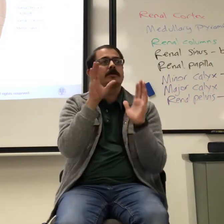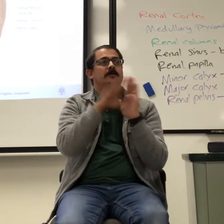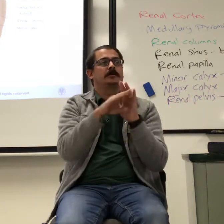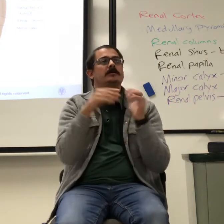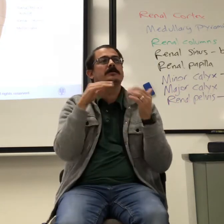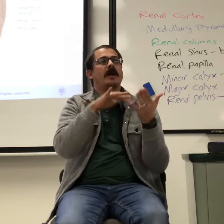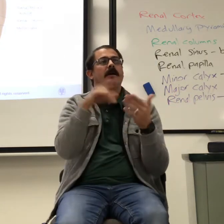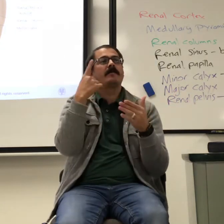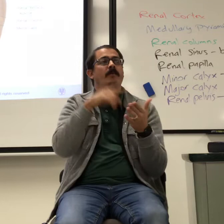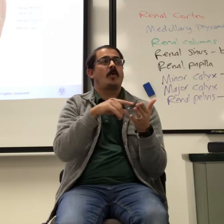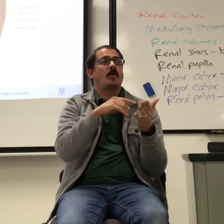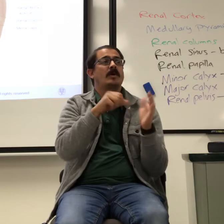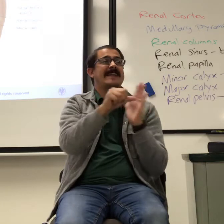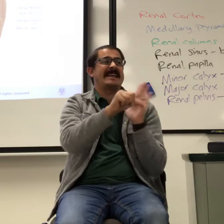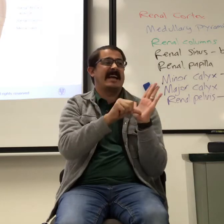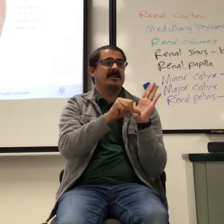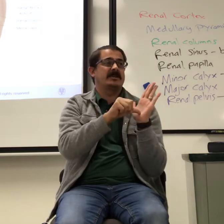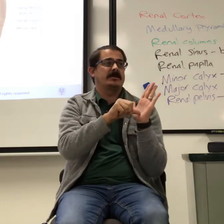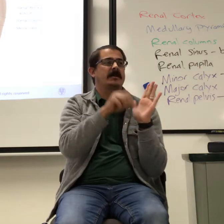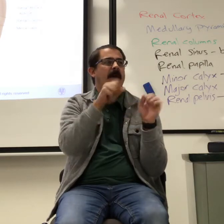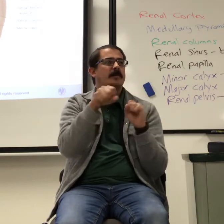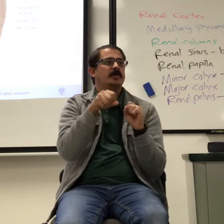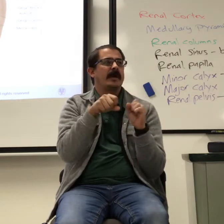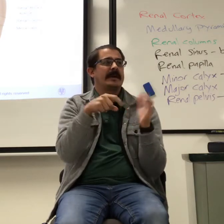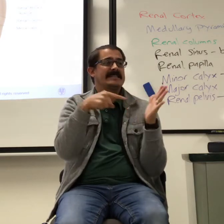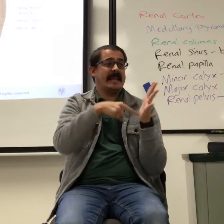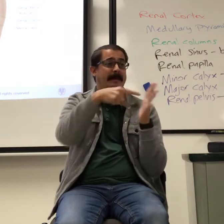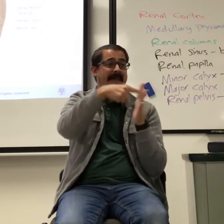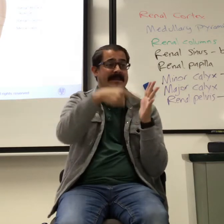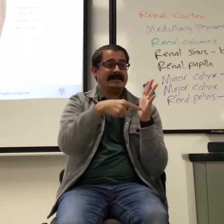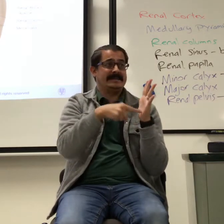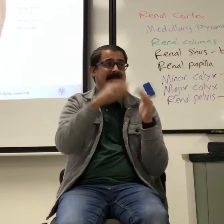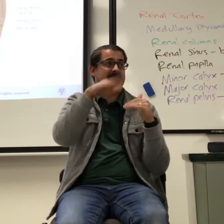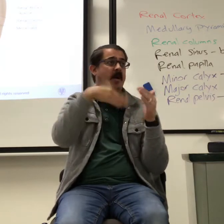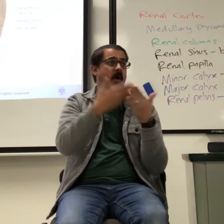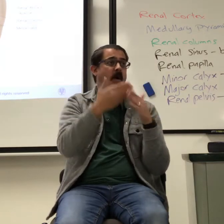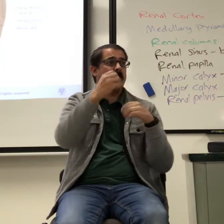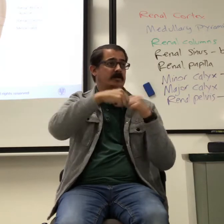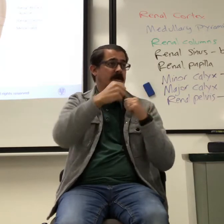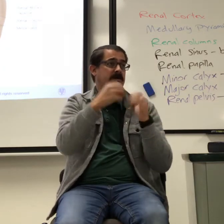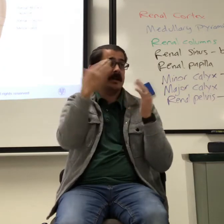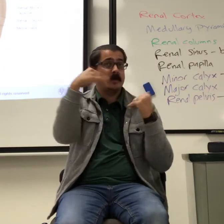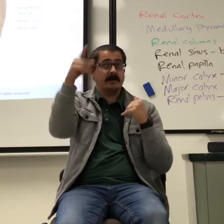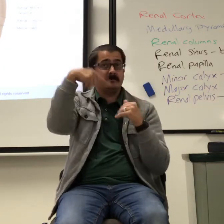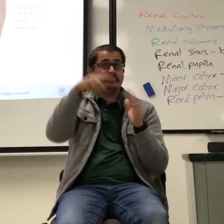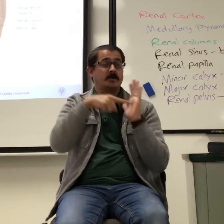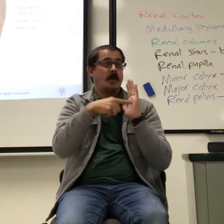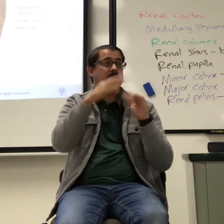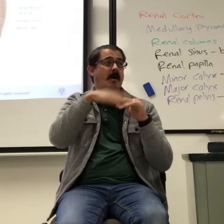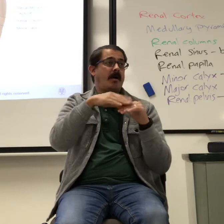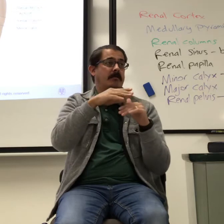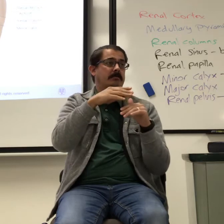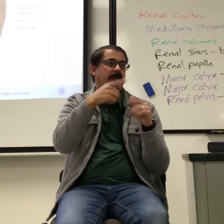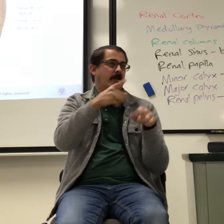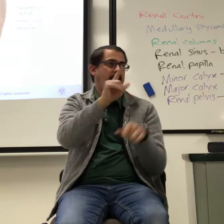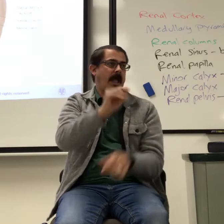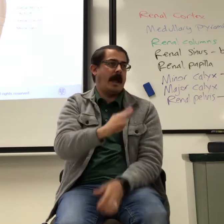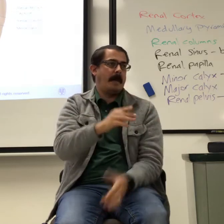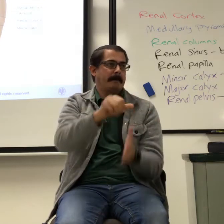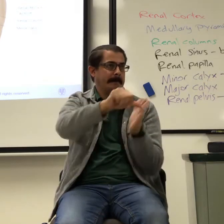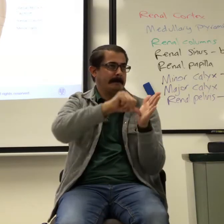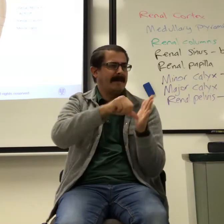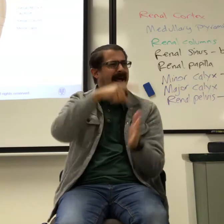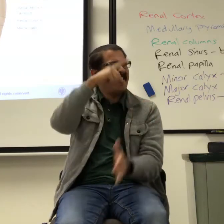you do your dissection. You'll be able just to kind of stick pins in all the structures that I expect you to show me on your kidney.